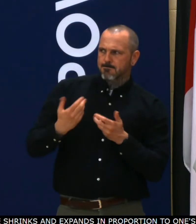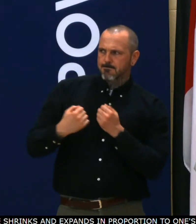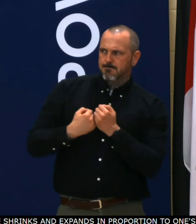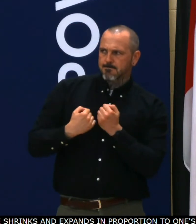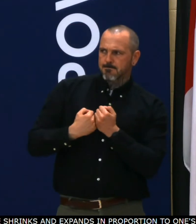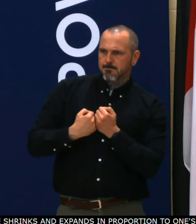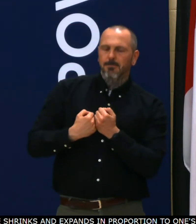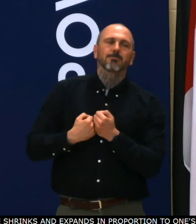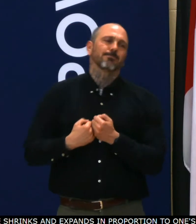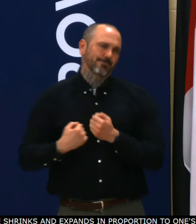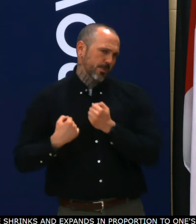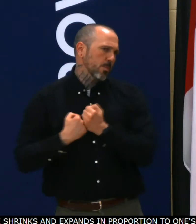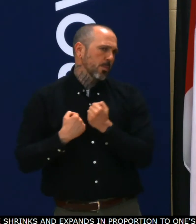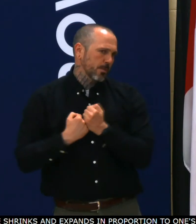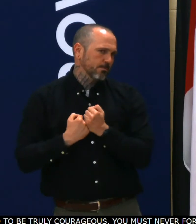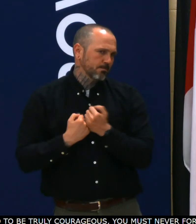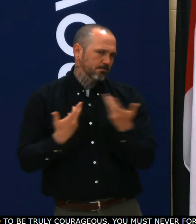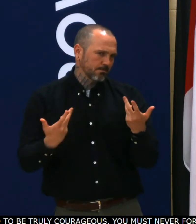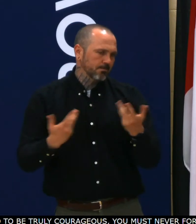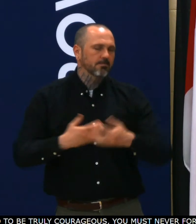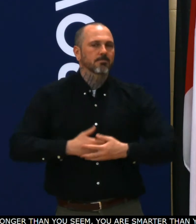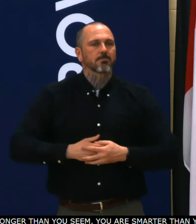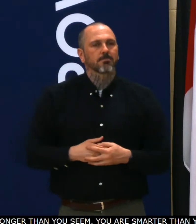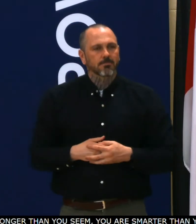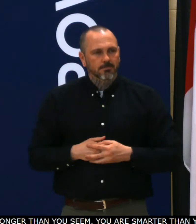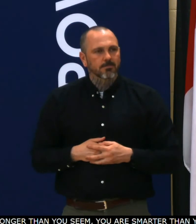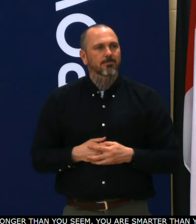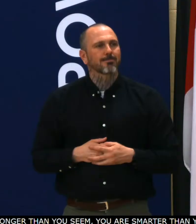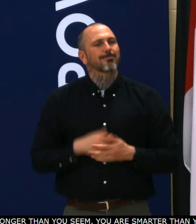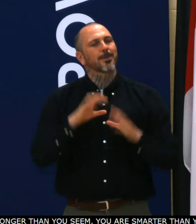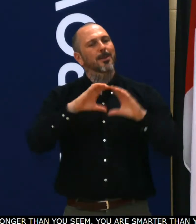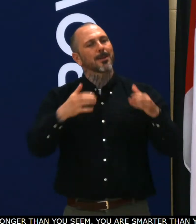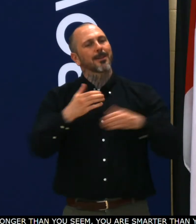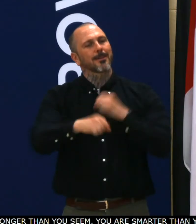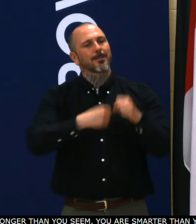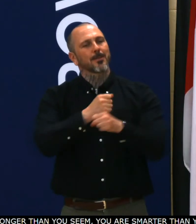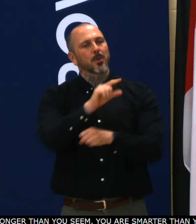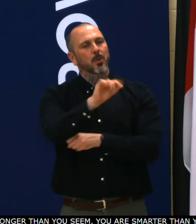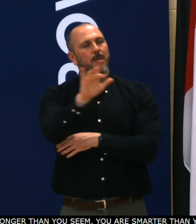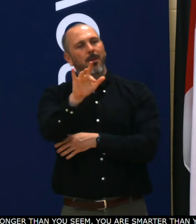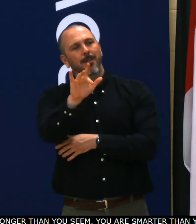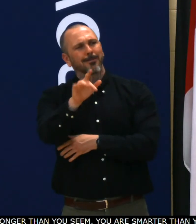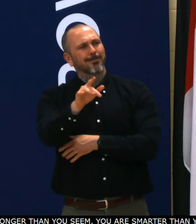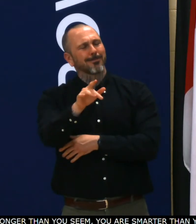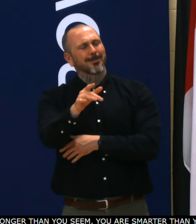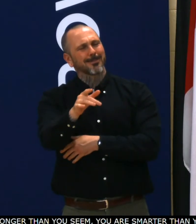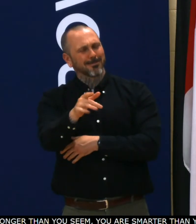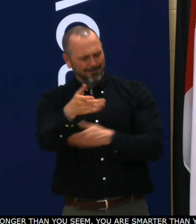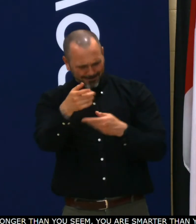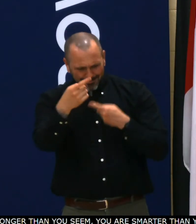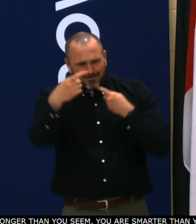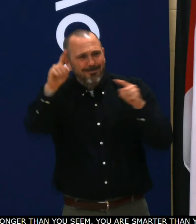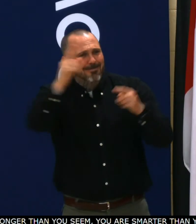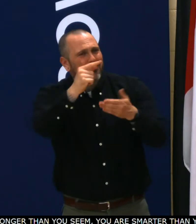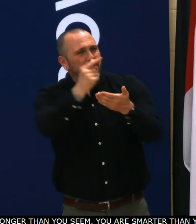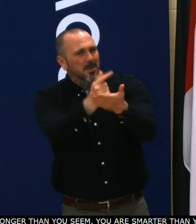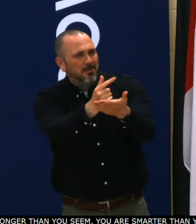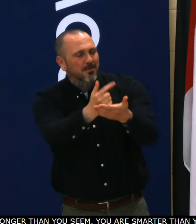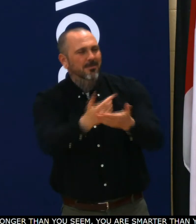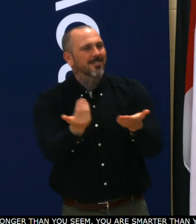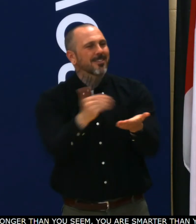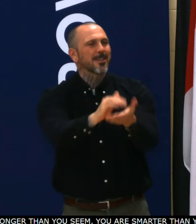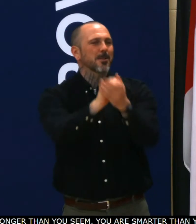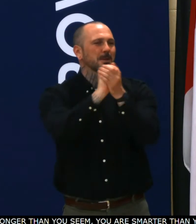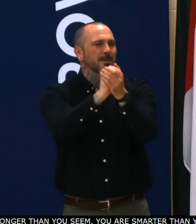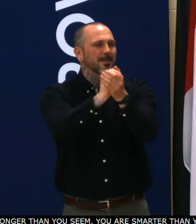of 2025, let me simply say, you did it. Again, congratulations. Well